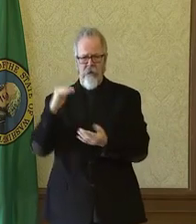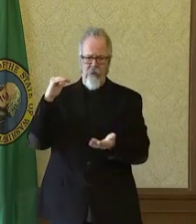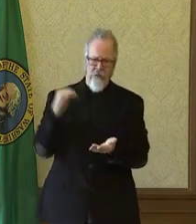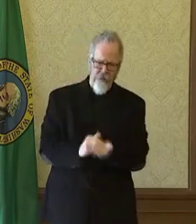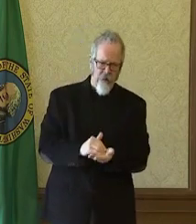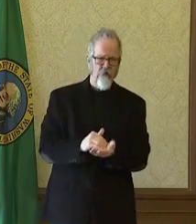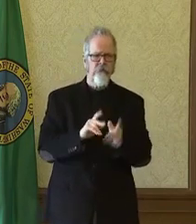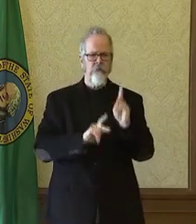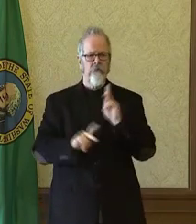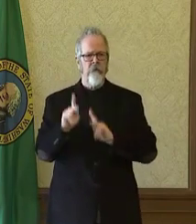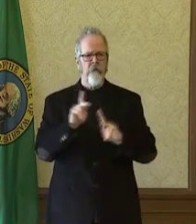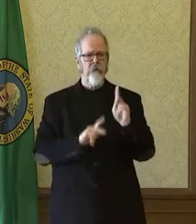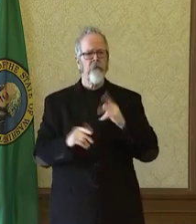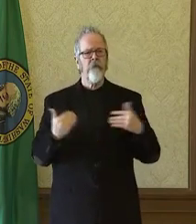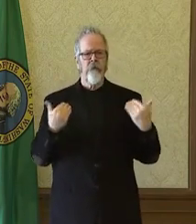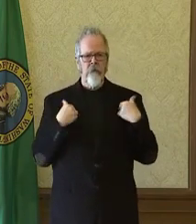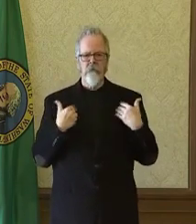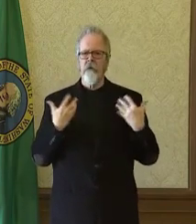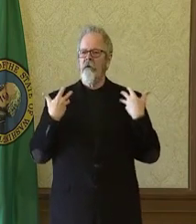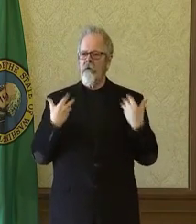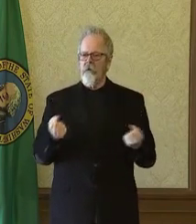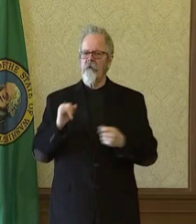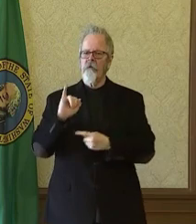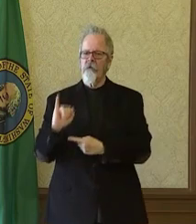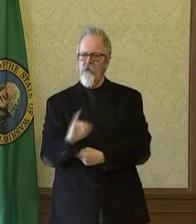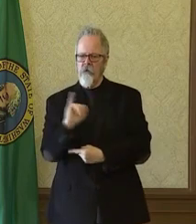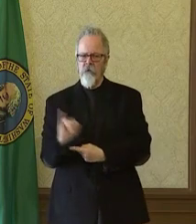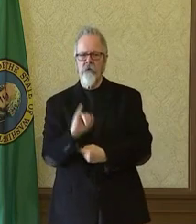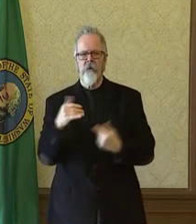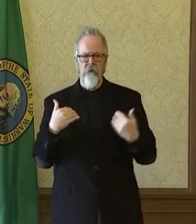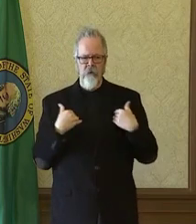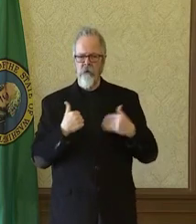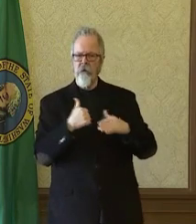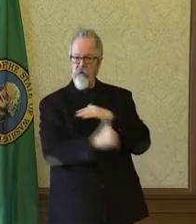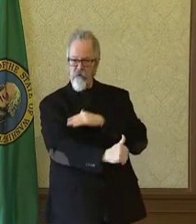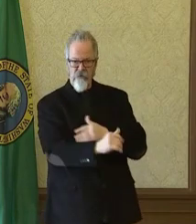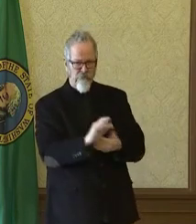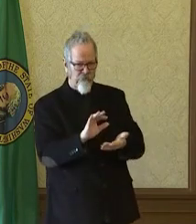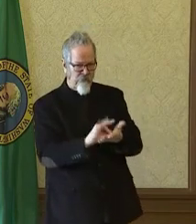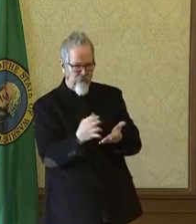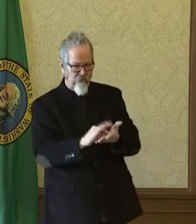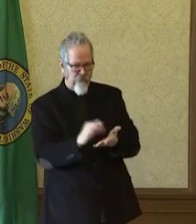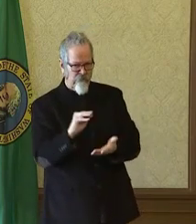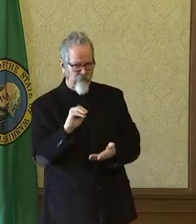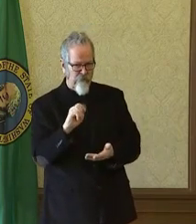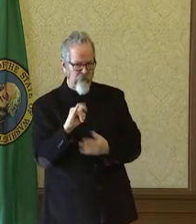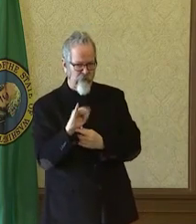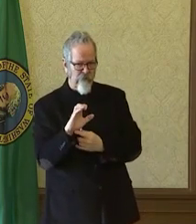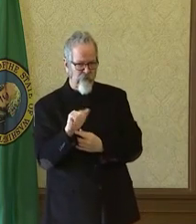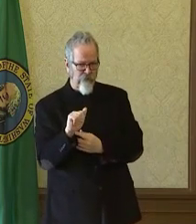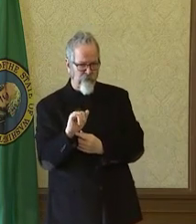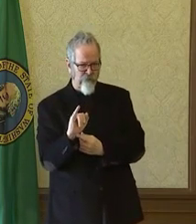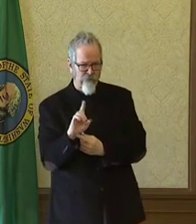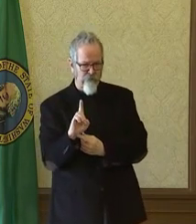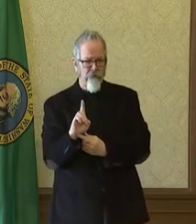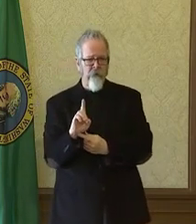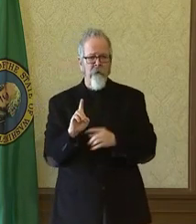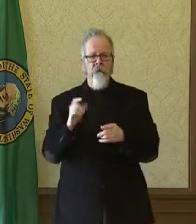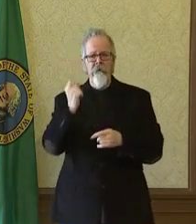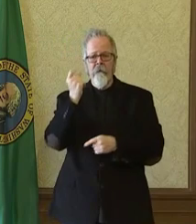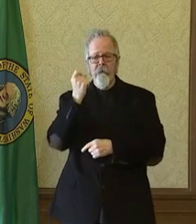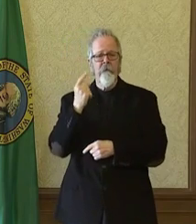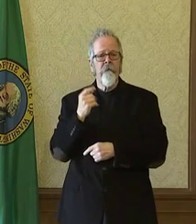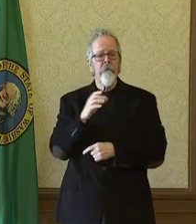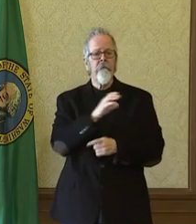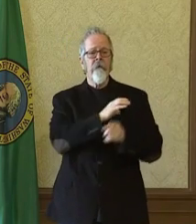right now. And I'm glad we have stopped some of the efforts in Congress to repeal health care that would remove health care